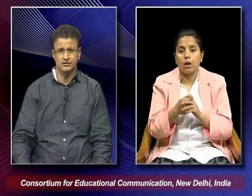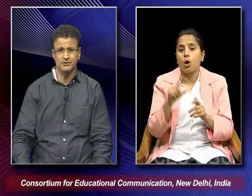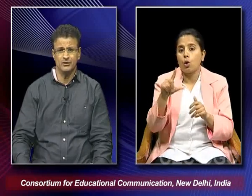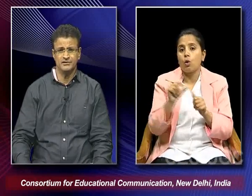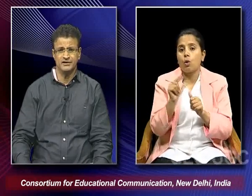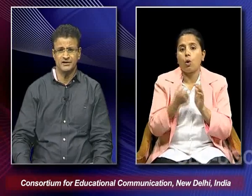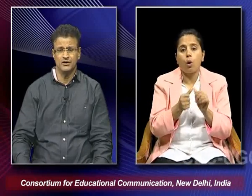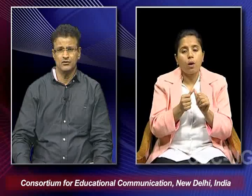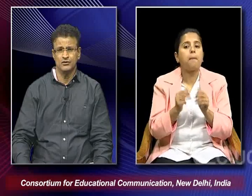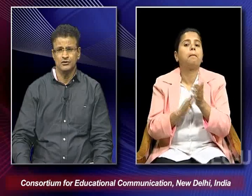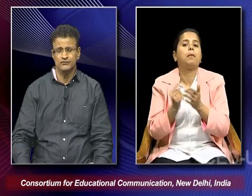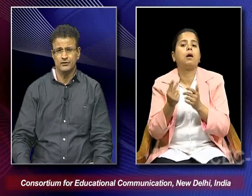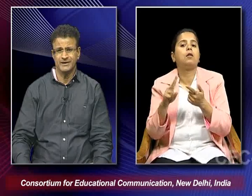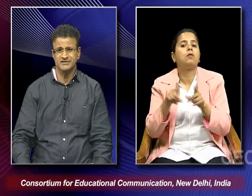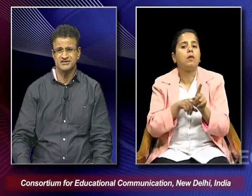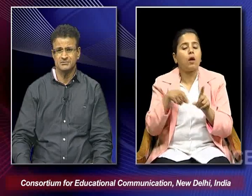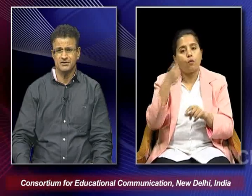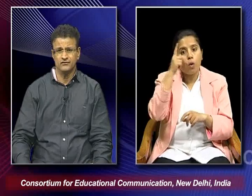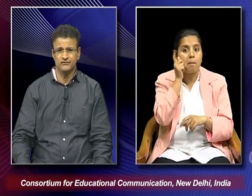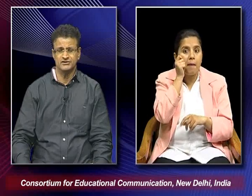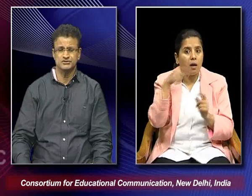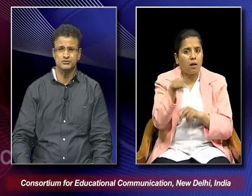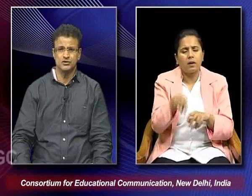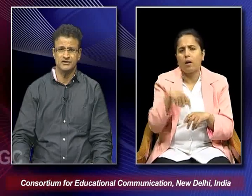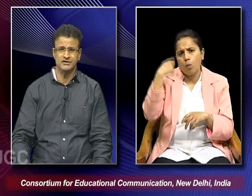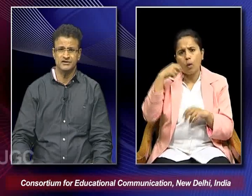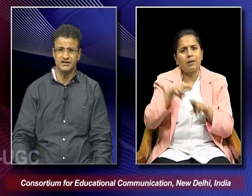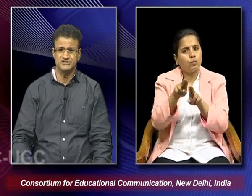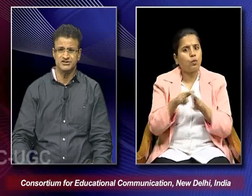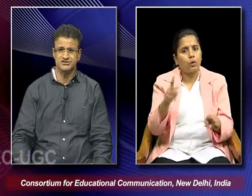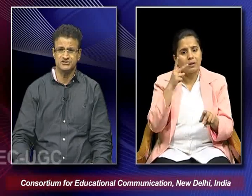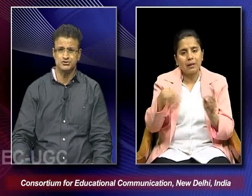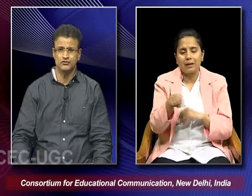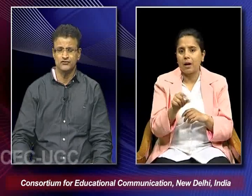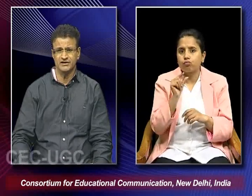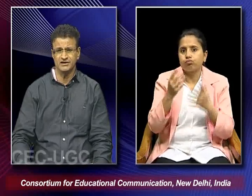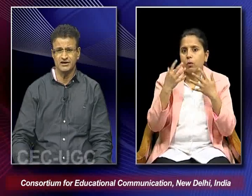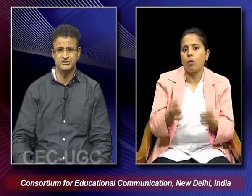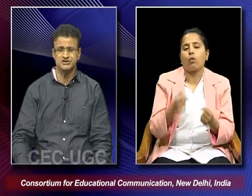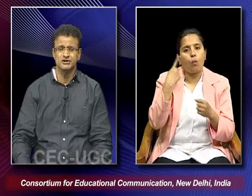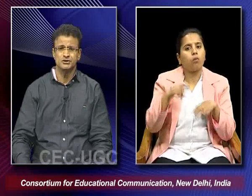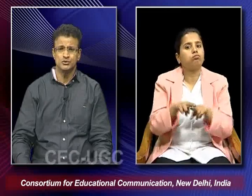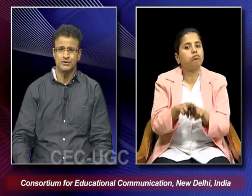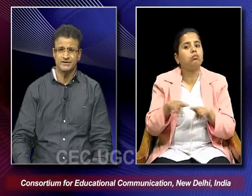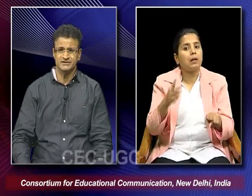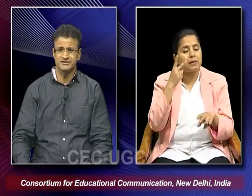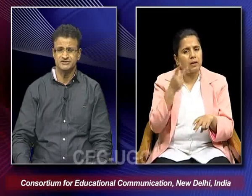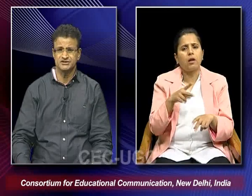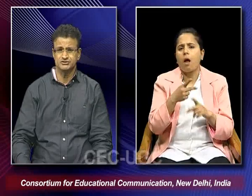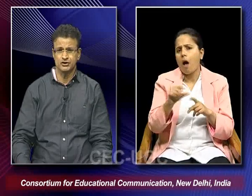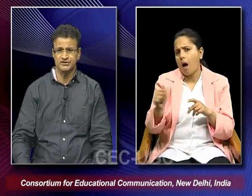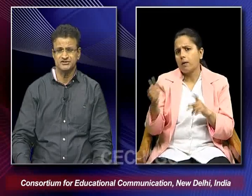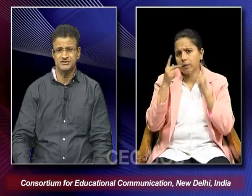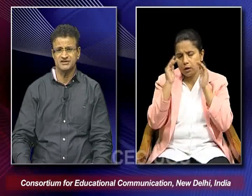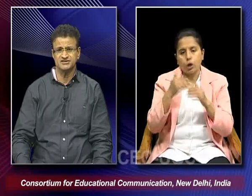talked about that how for men cinema fulfills two contradictory urges: scopophilic urge to look at others